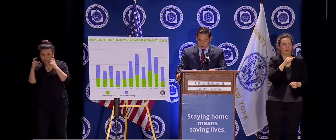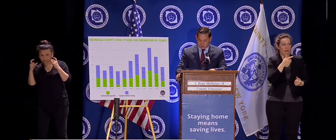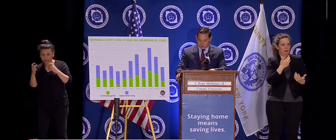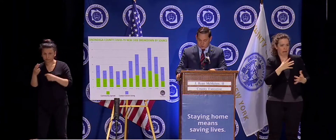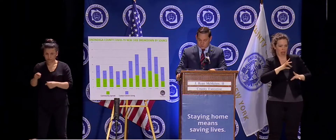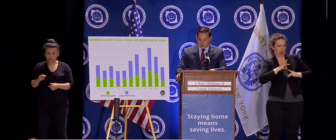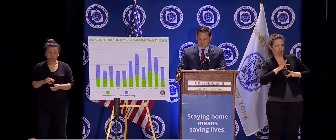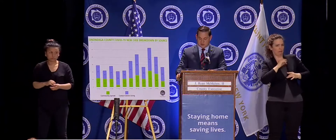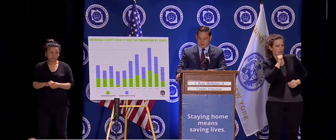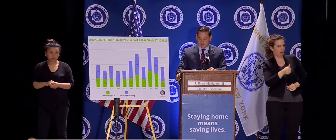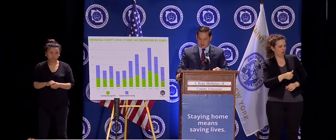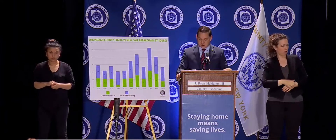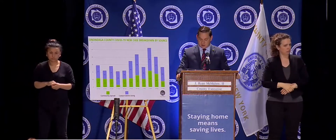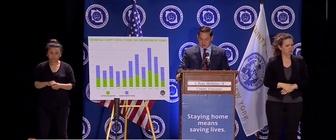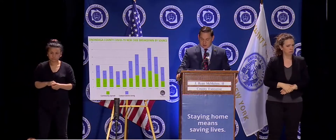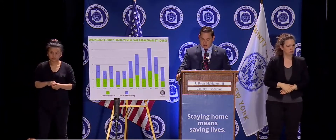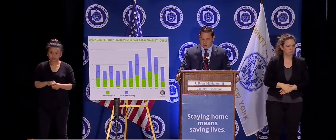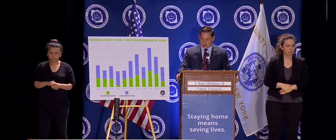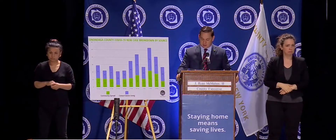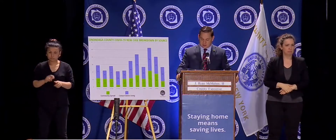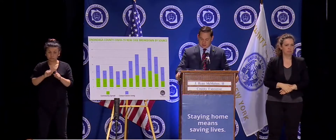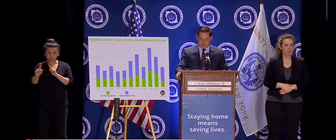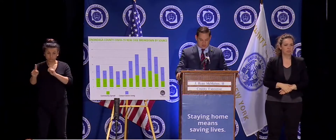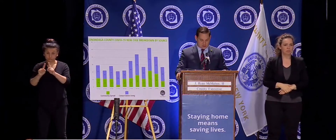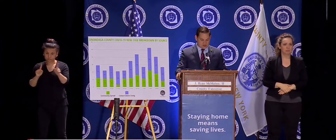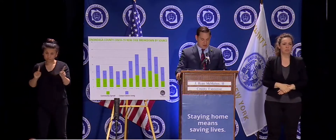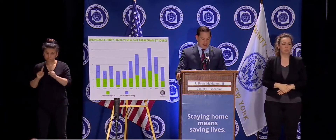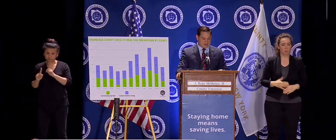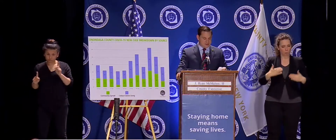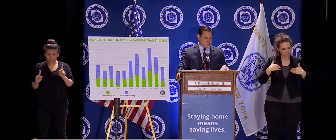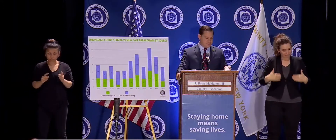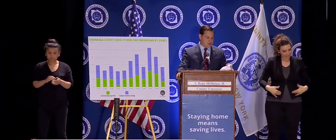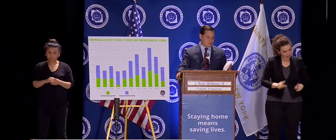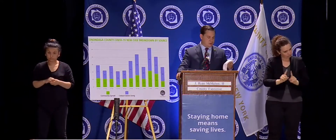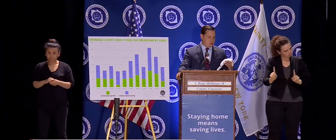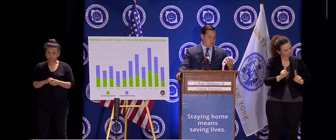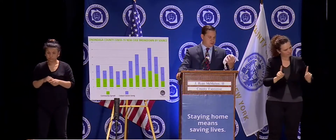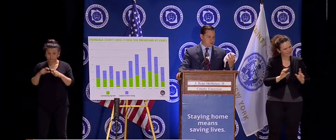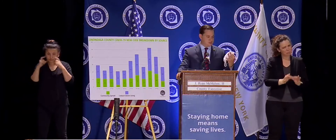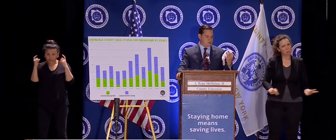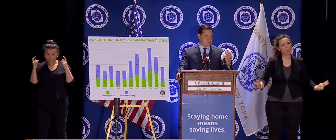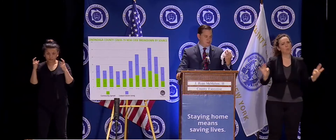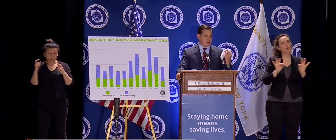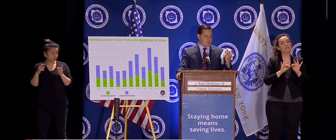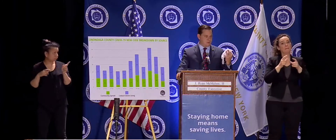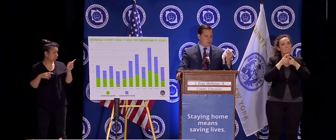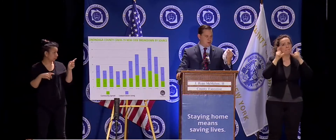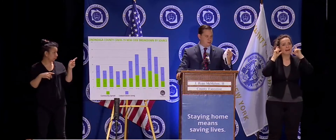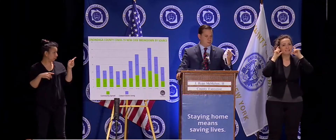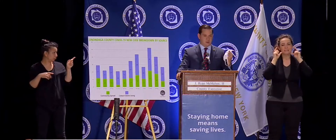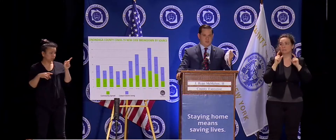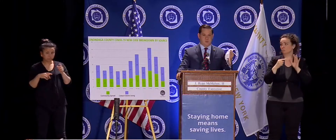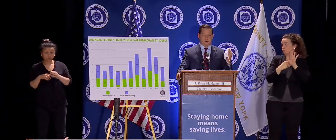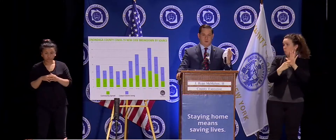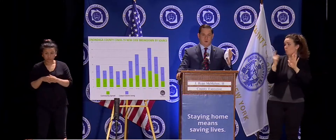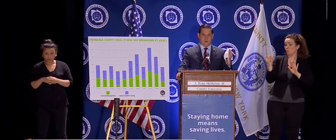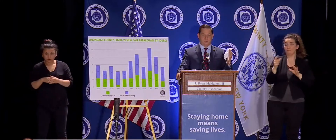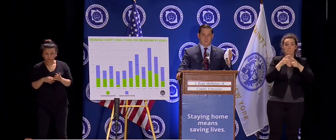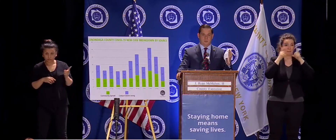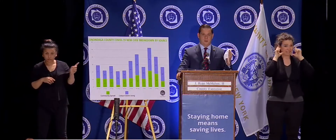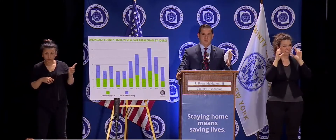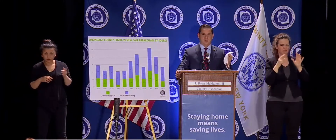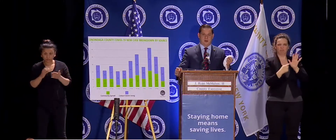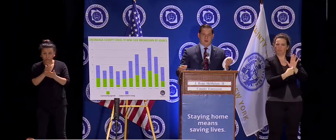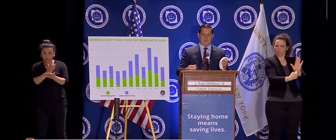Related to physical distancing, these masks, I'm going to just show everybody how you're supposed to wear